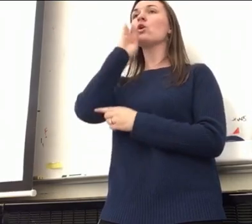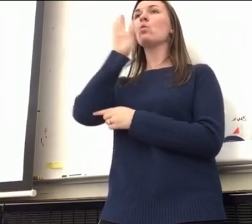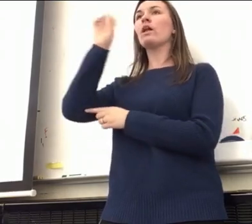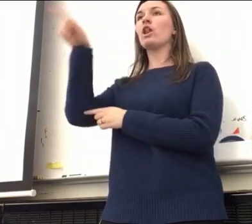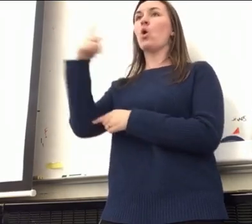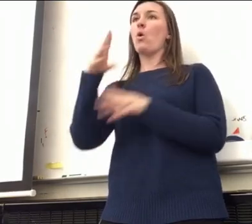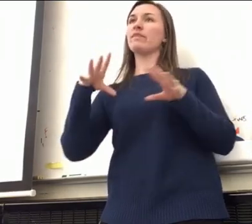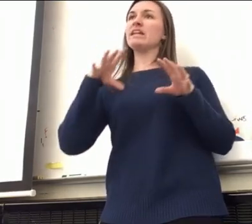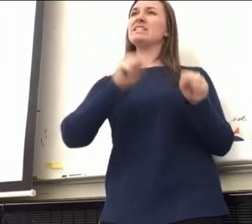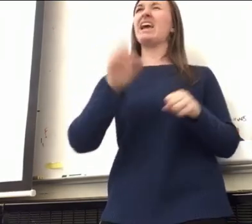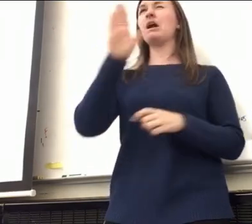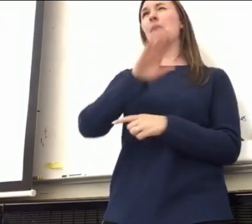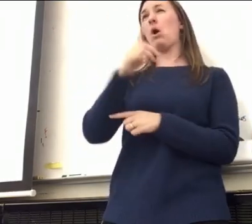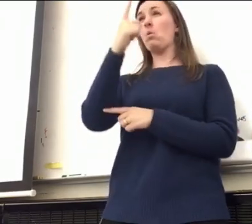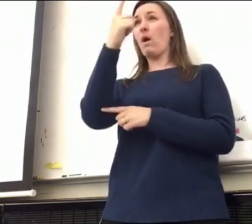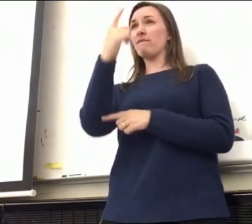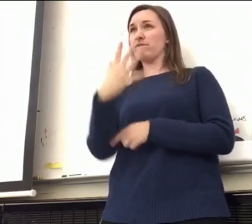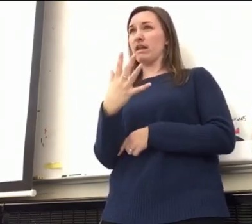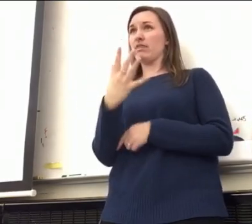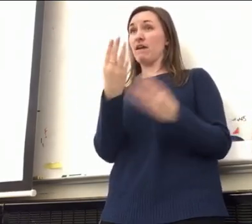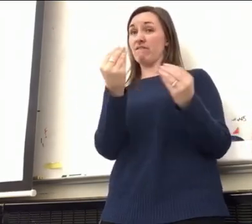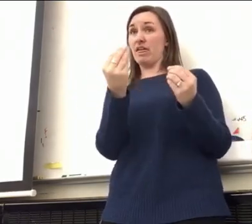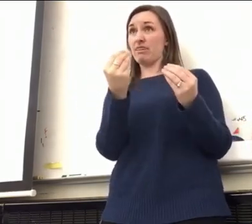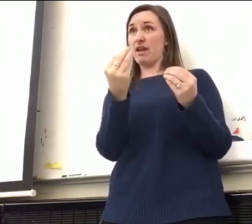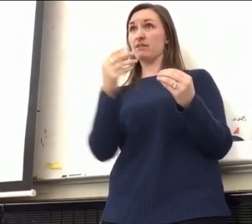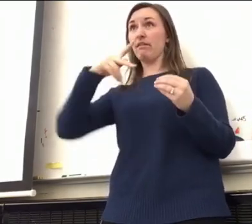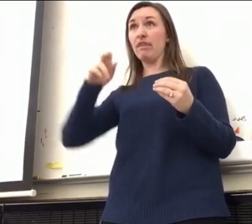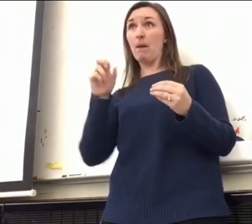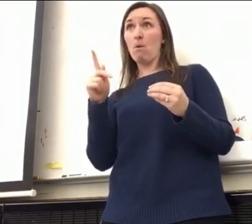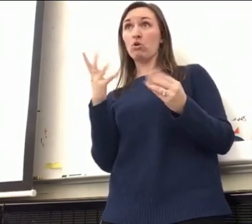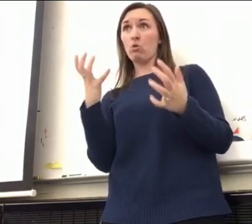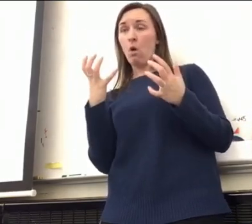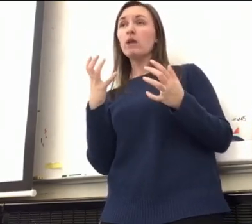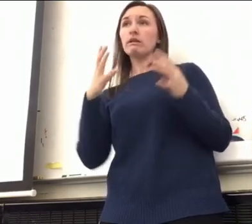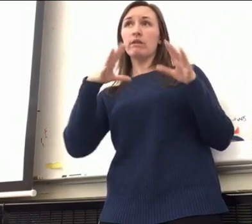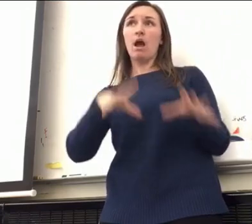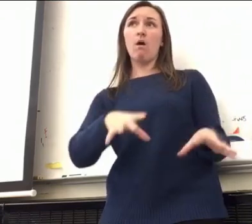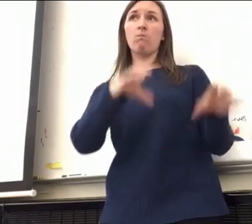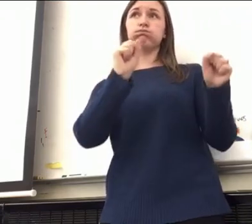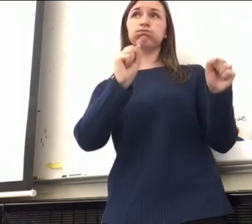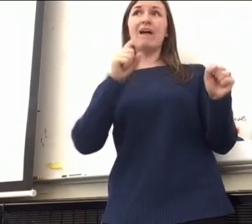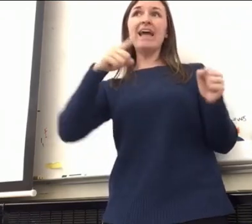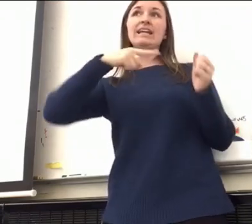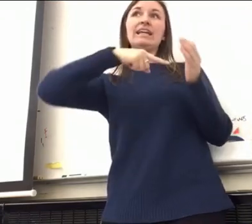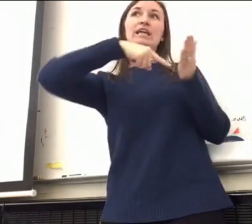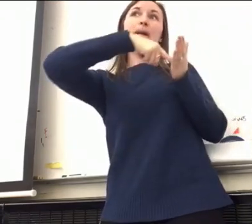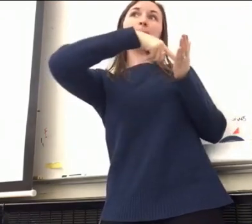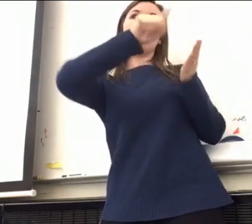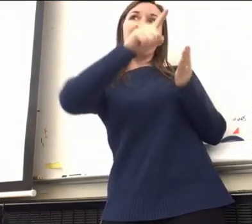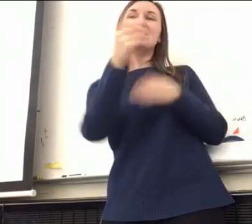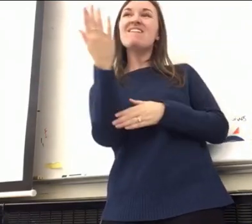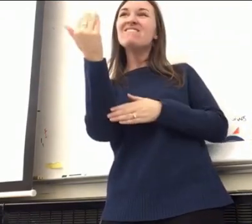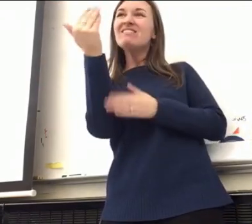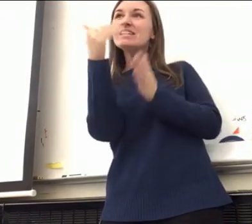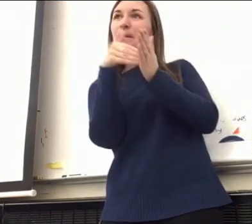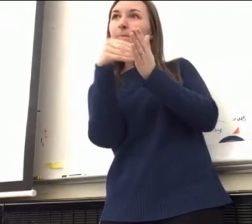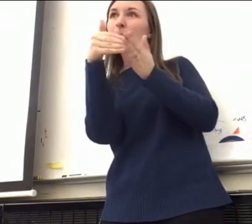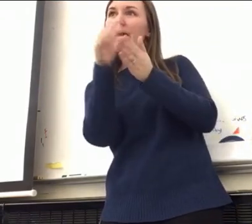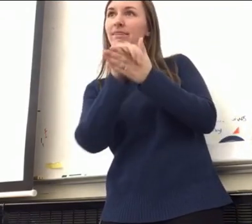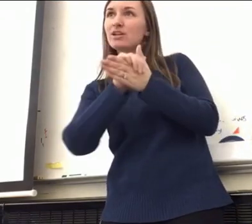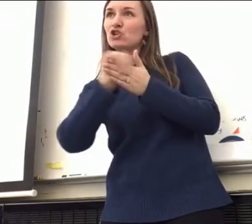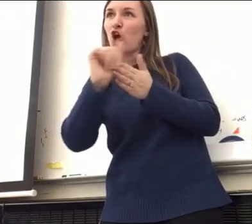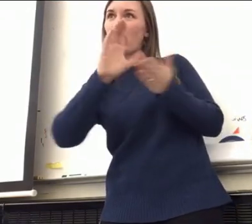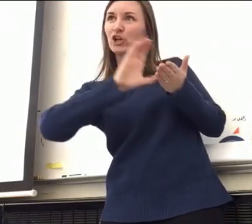take about 1/5 of all the land that Polk wanted. He actually pays Mexico $15 million to do